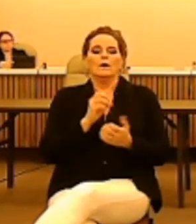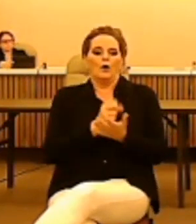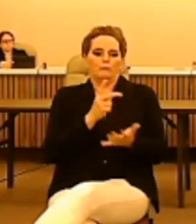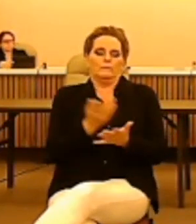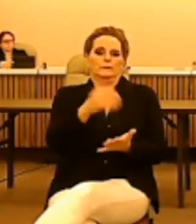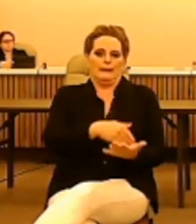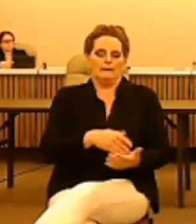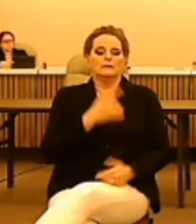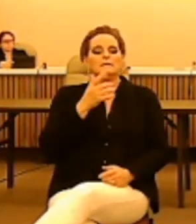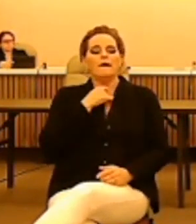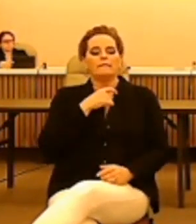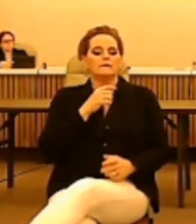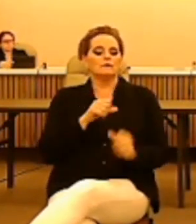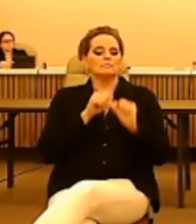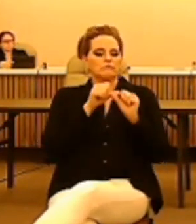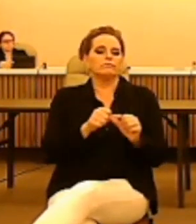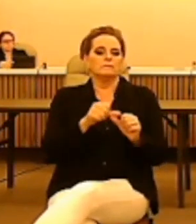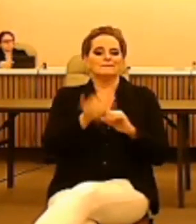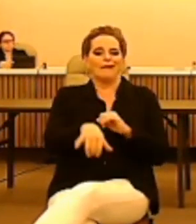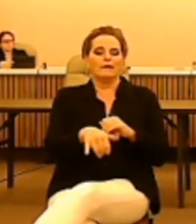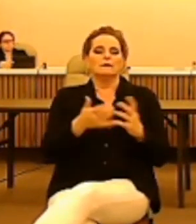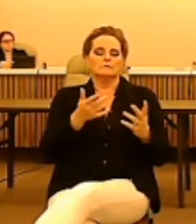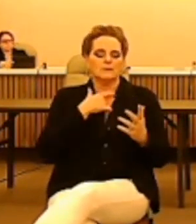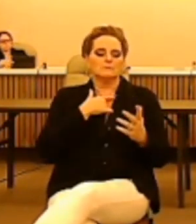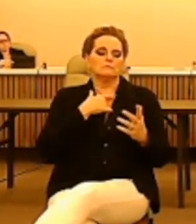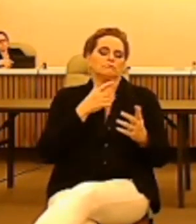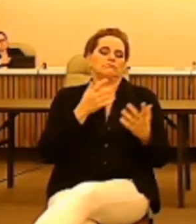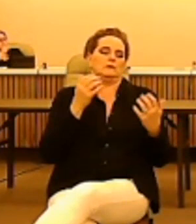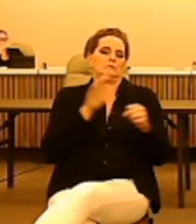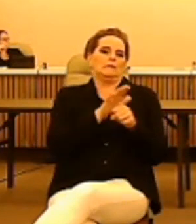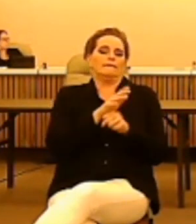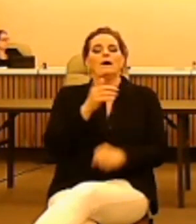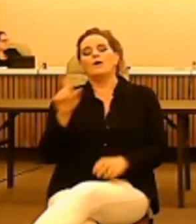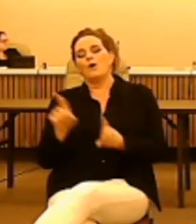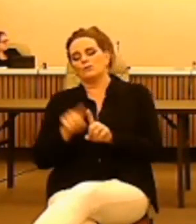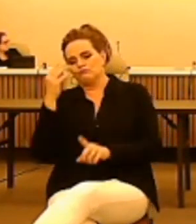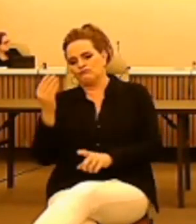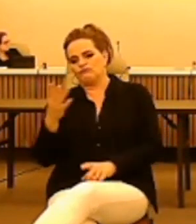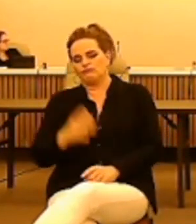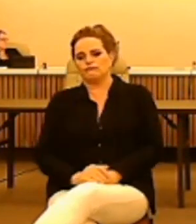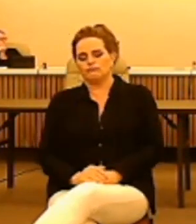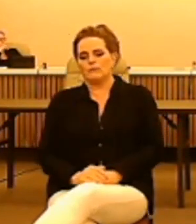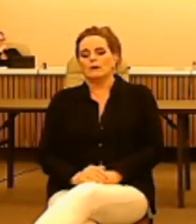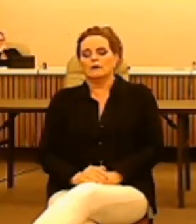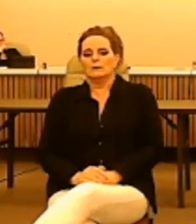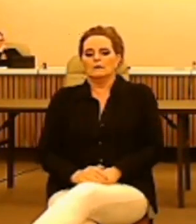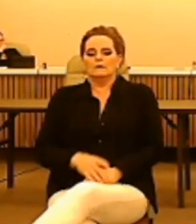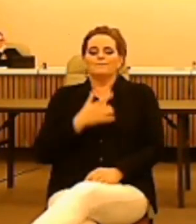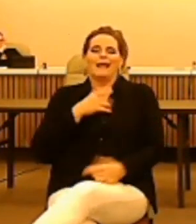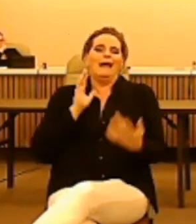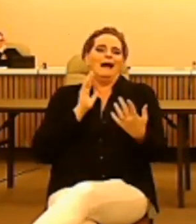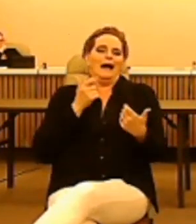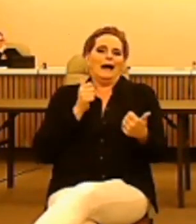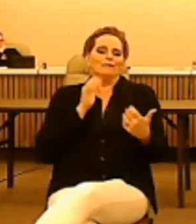If it stays in its current form, this current approval would be enough. I will also note that I've reached out to try to